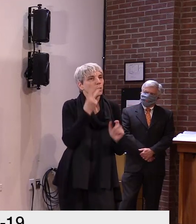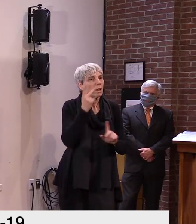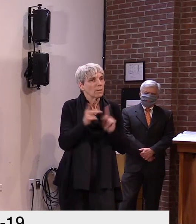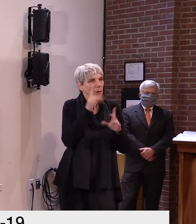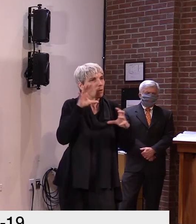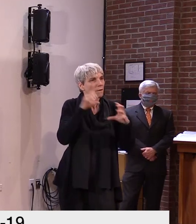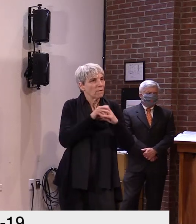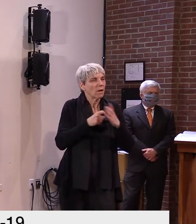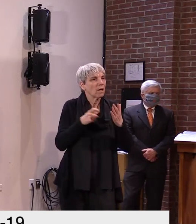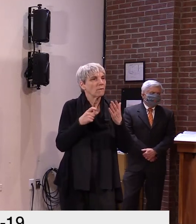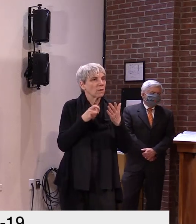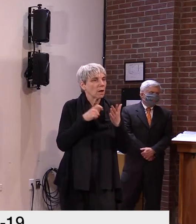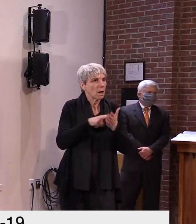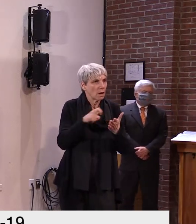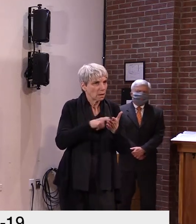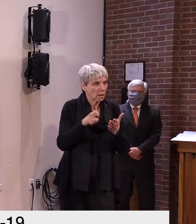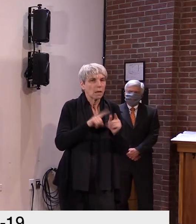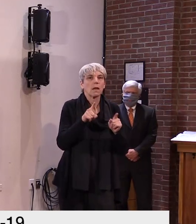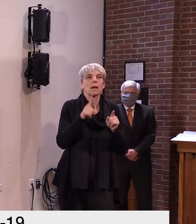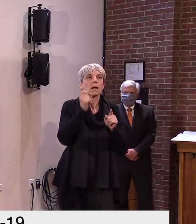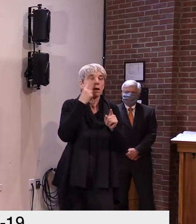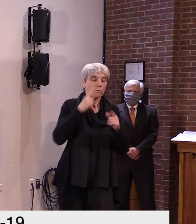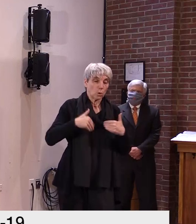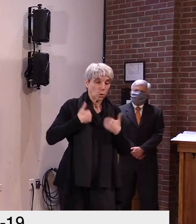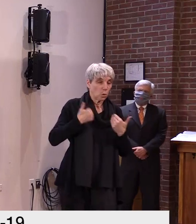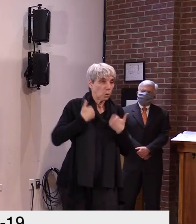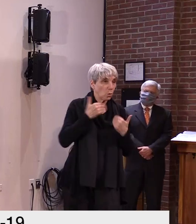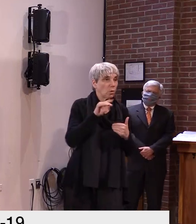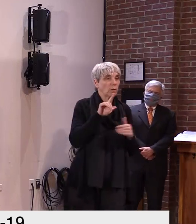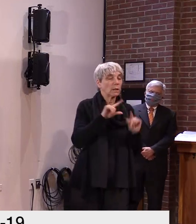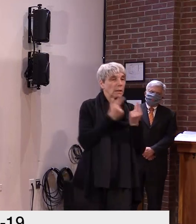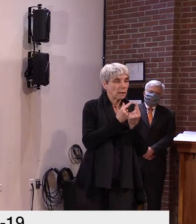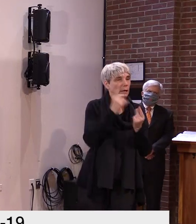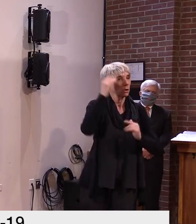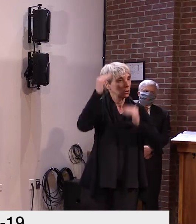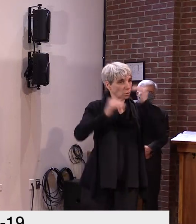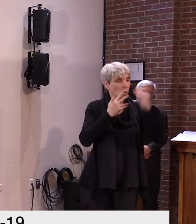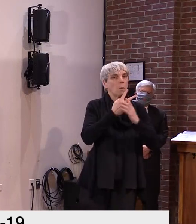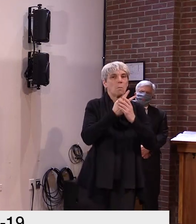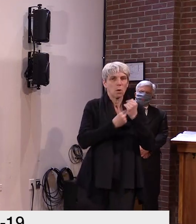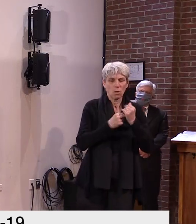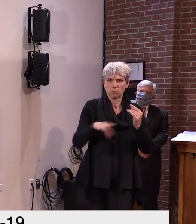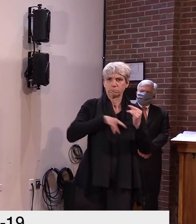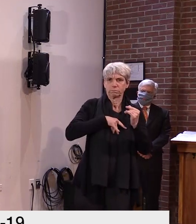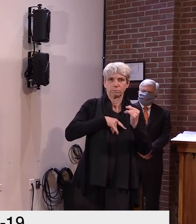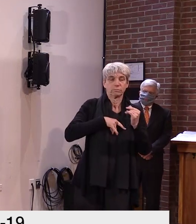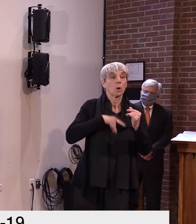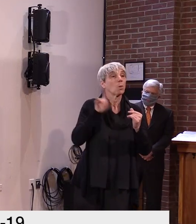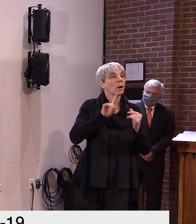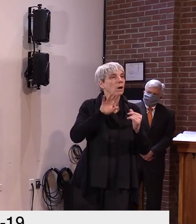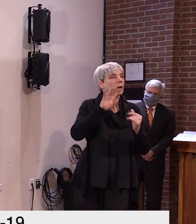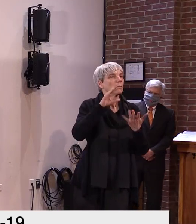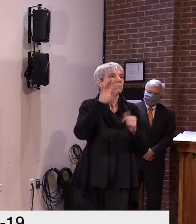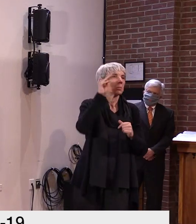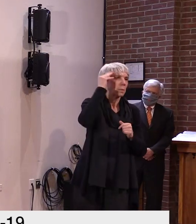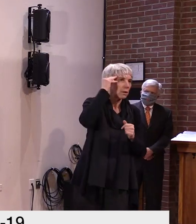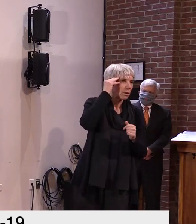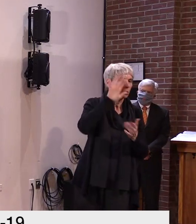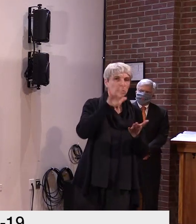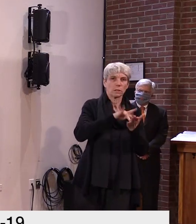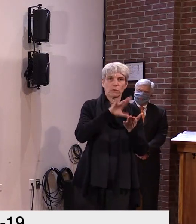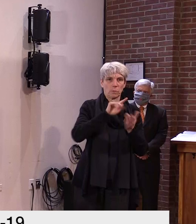hockey, both youth league and adult team members, all in the Montpelier Central Vermont